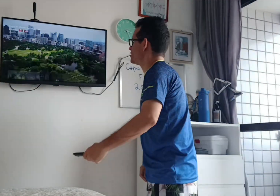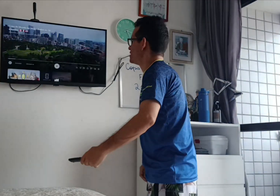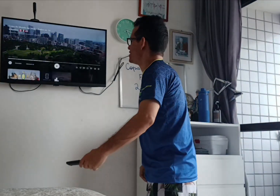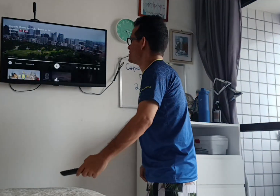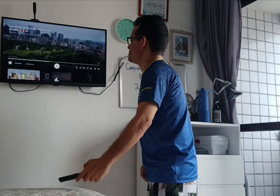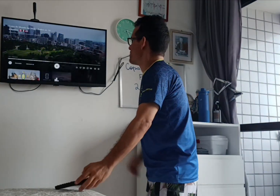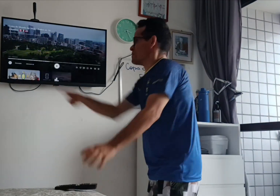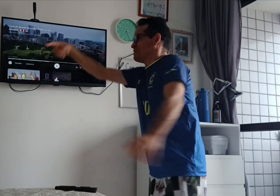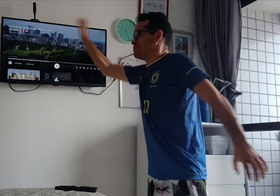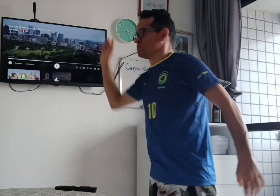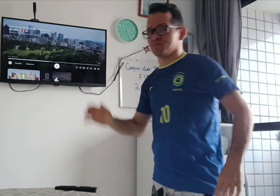the